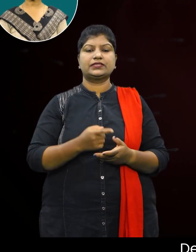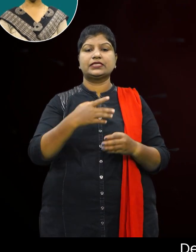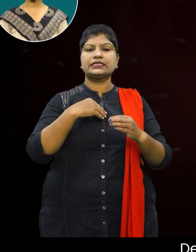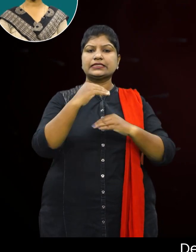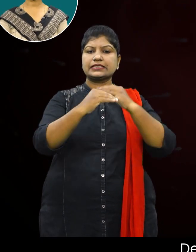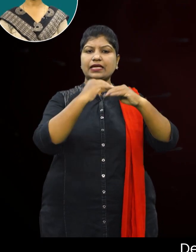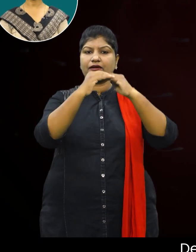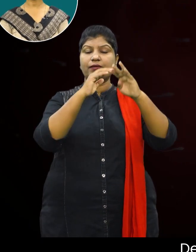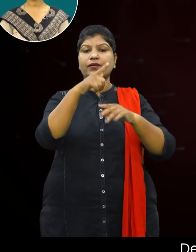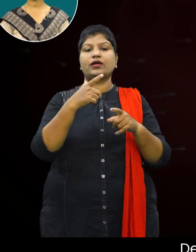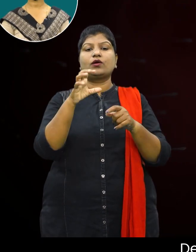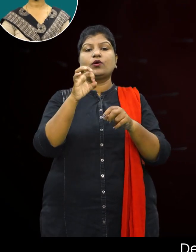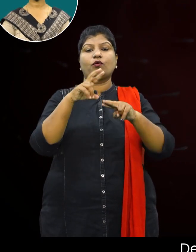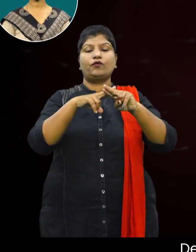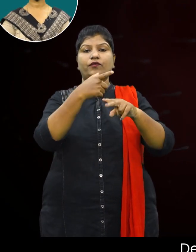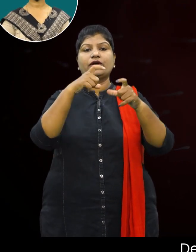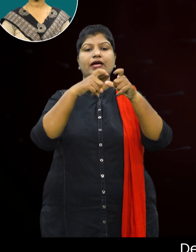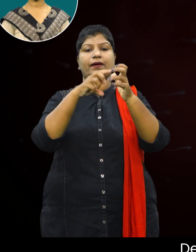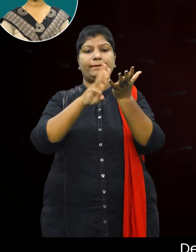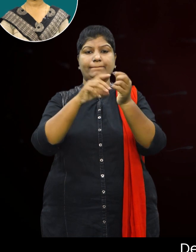development of embryo,